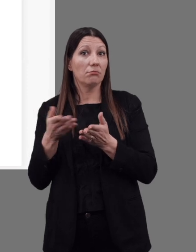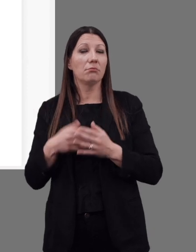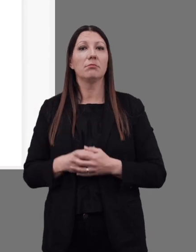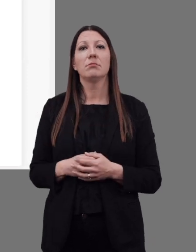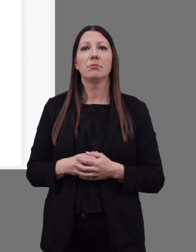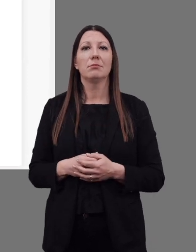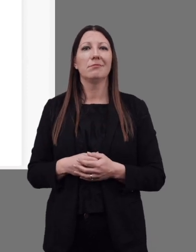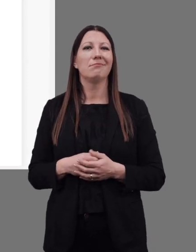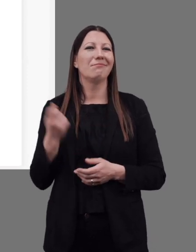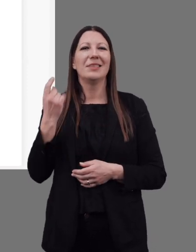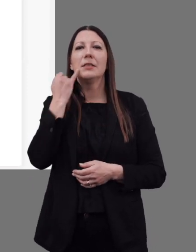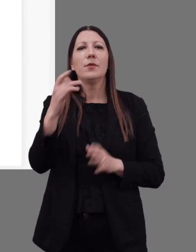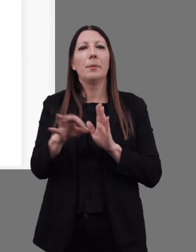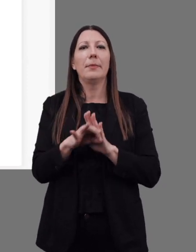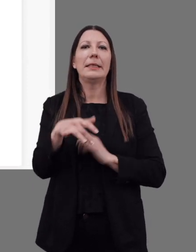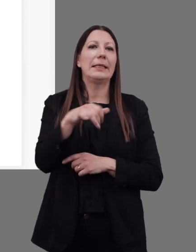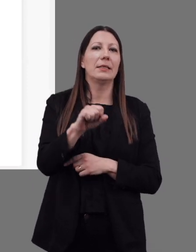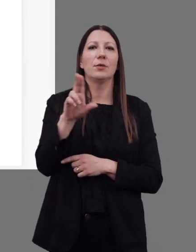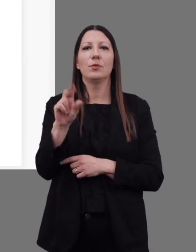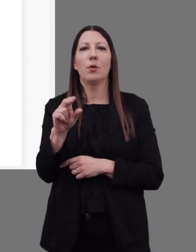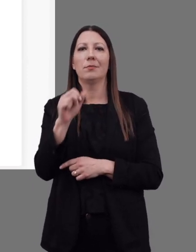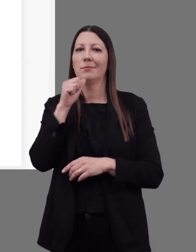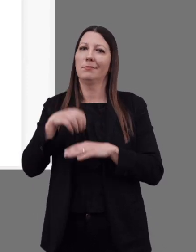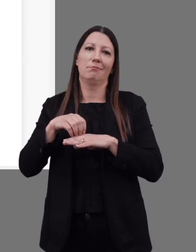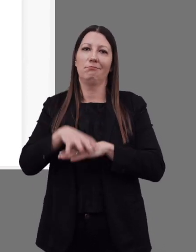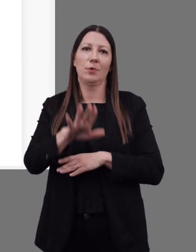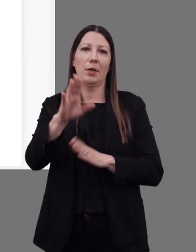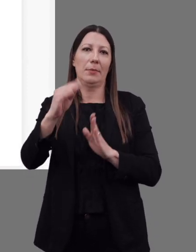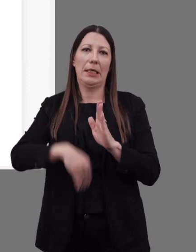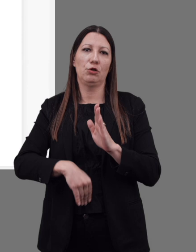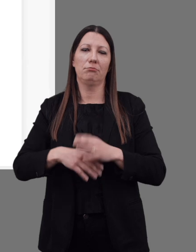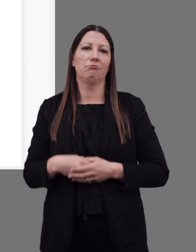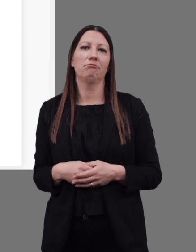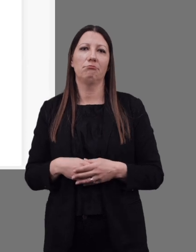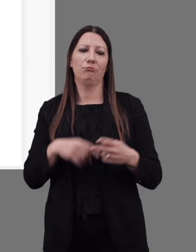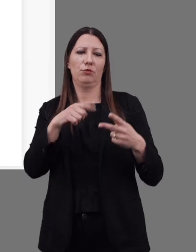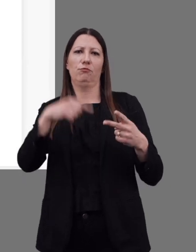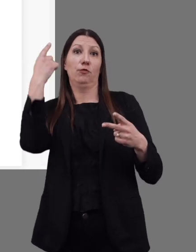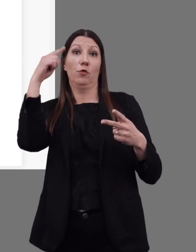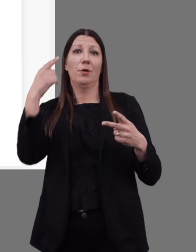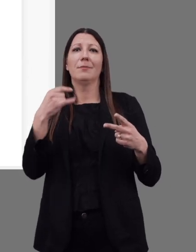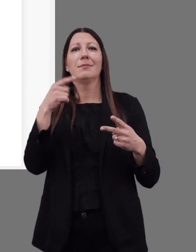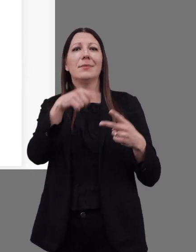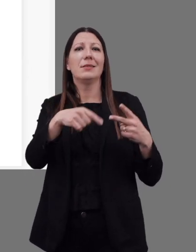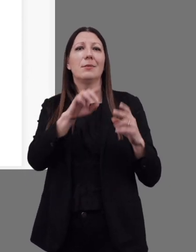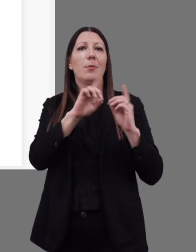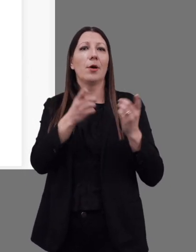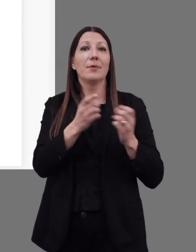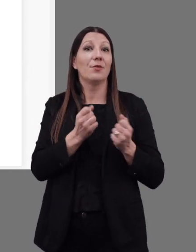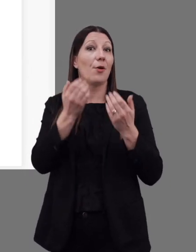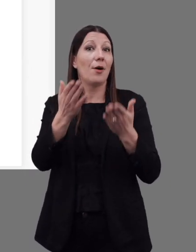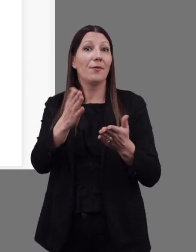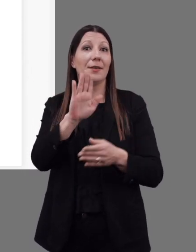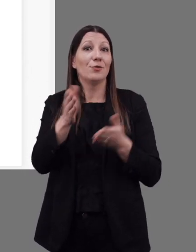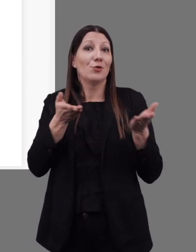selection of yes or no will not affect your application at all. It's just an opportunity for these departments to offer you